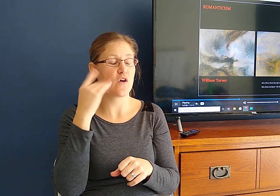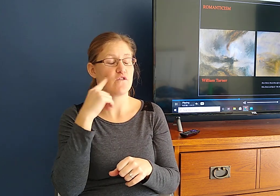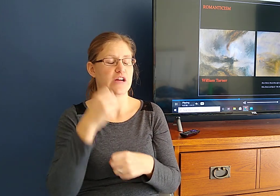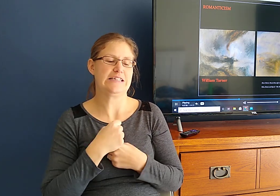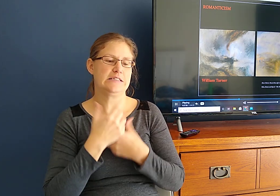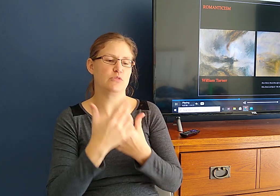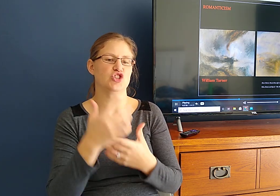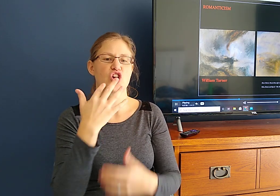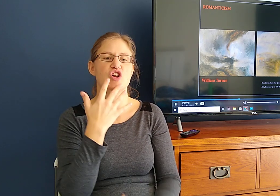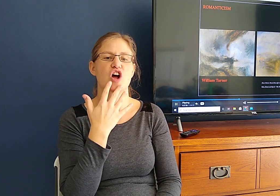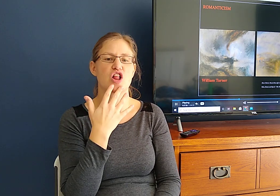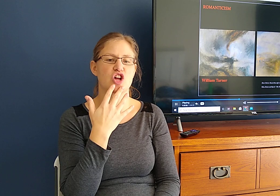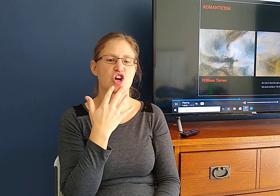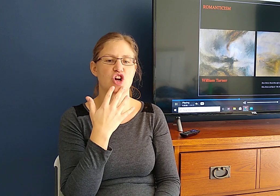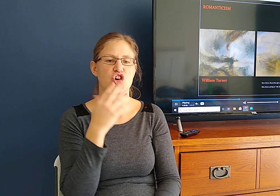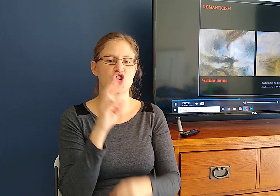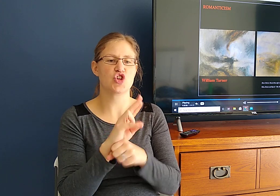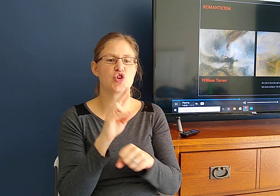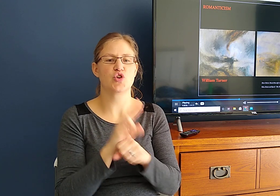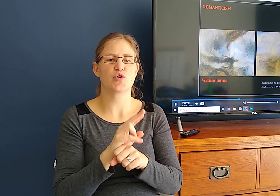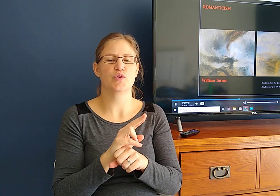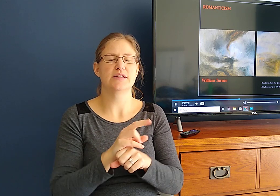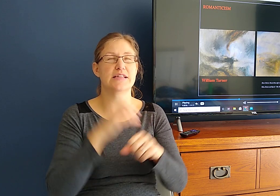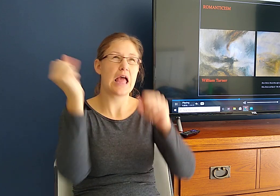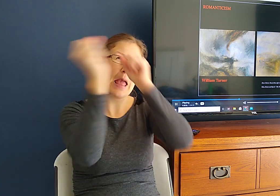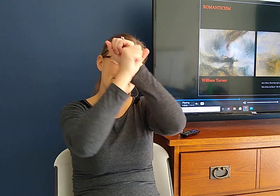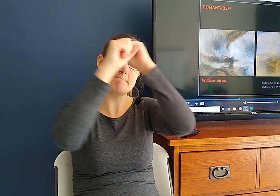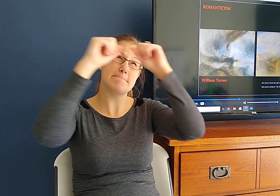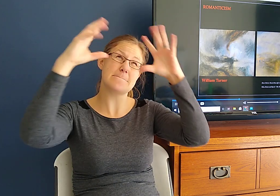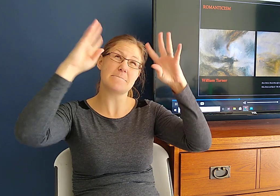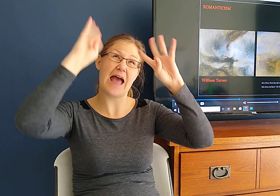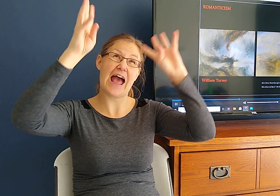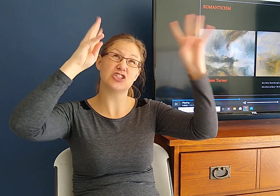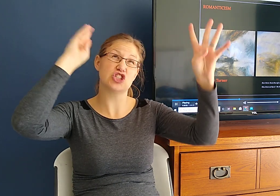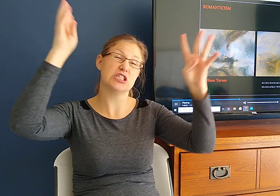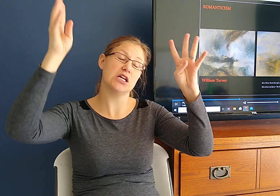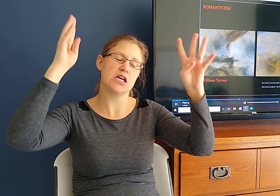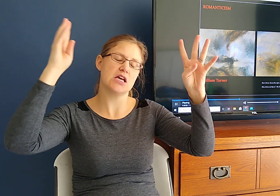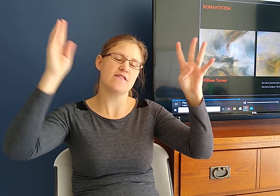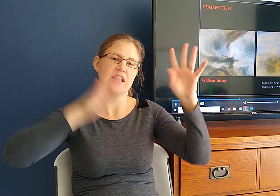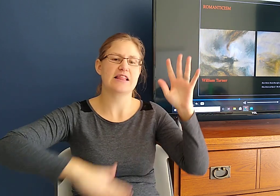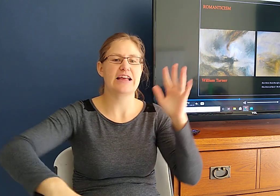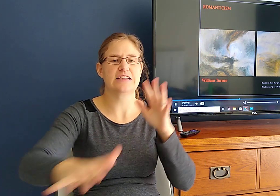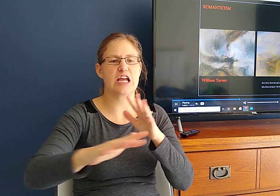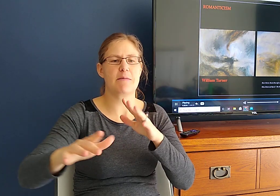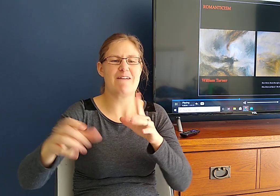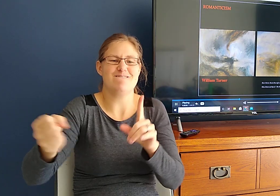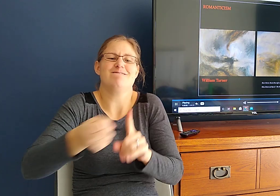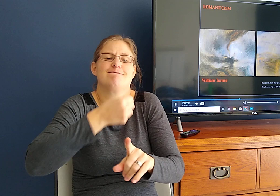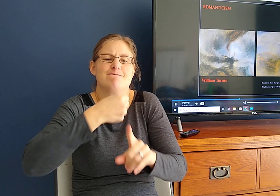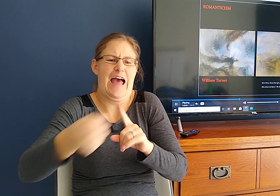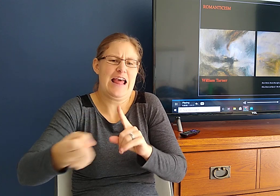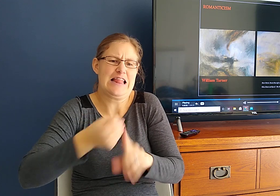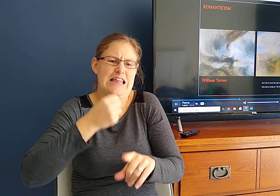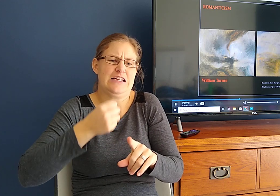colorization, imaginative landscapes, and turbulent and often violent marine paintings.